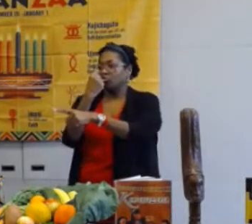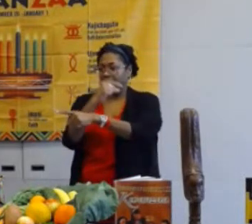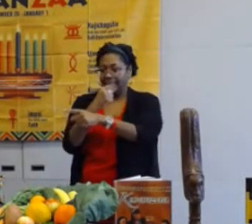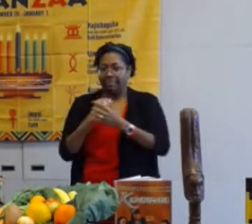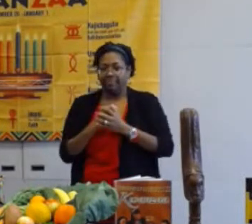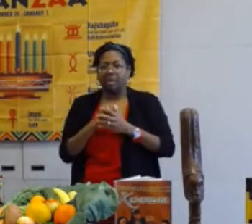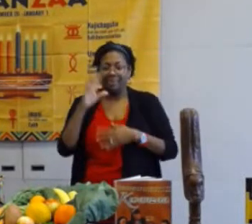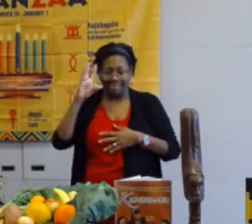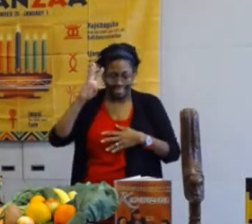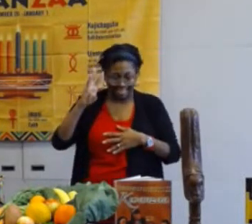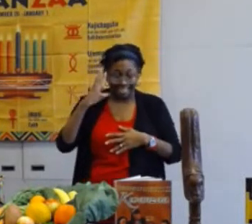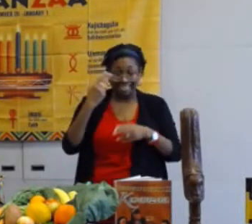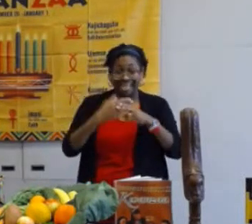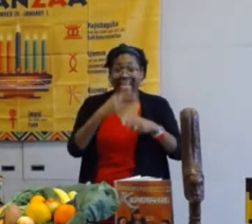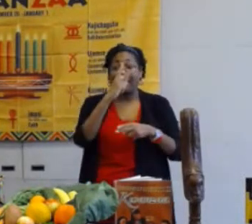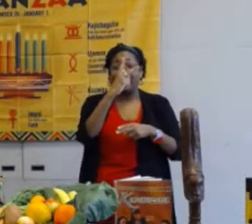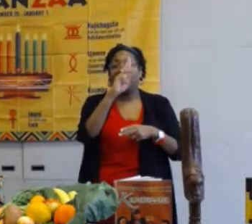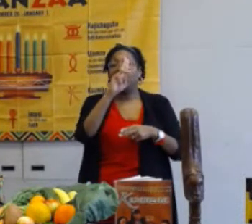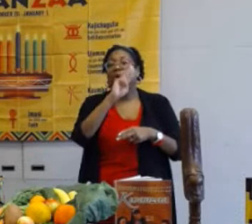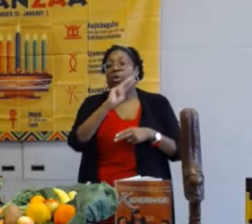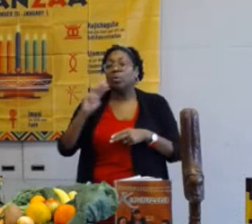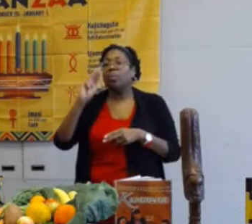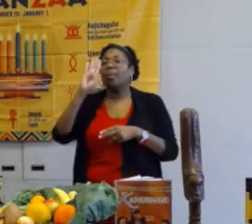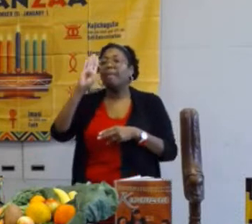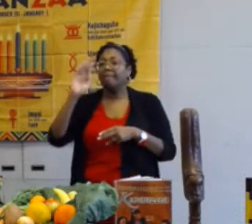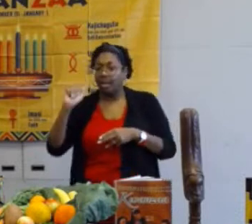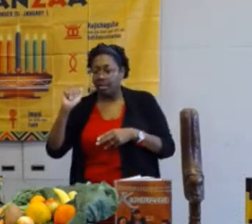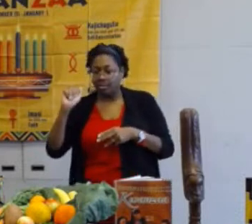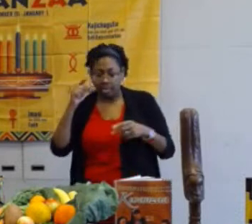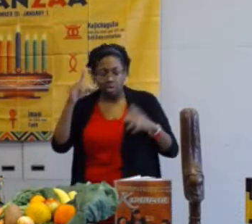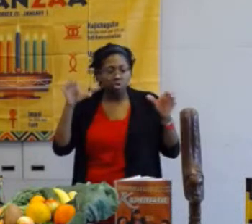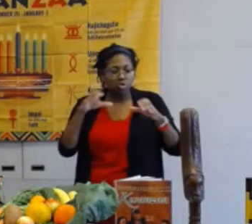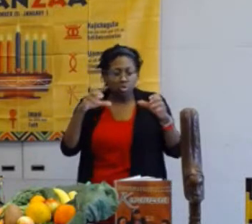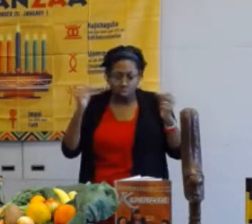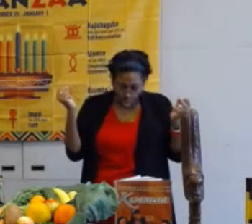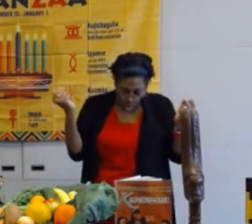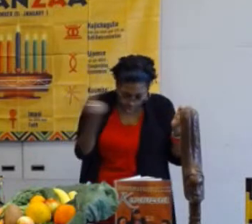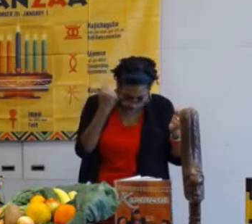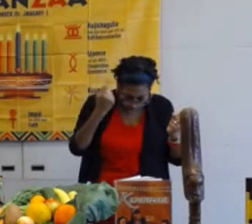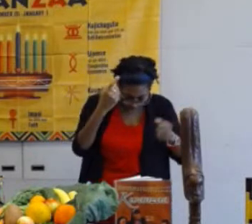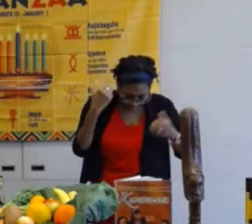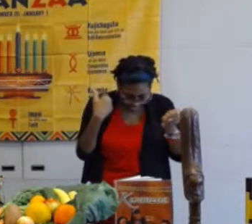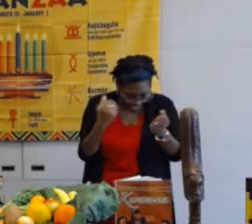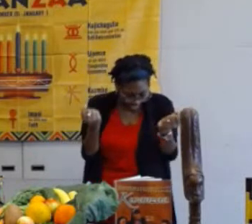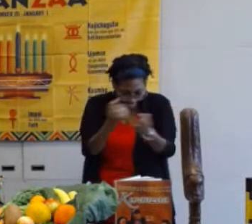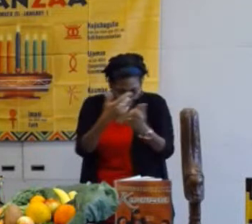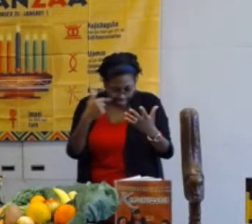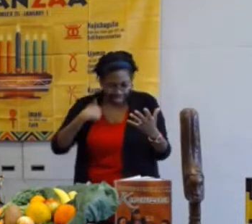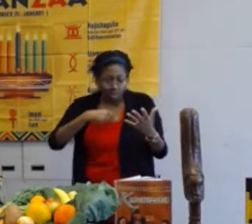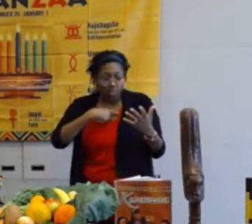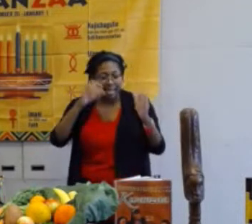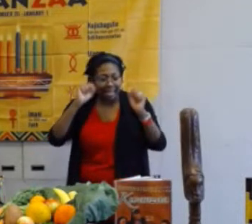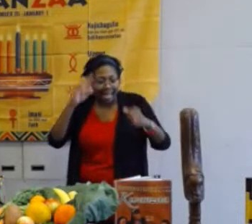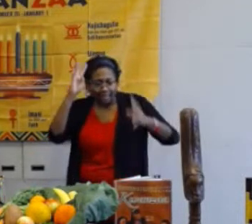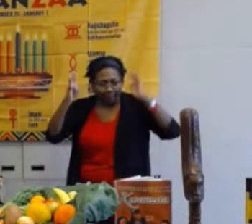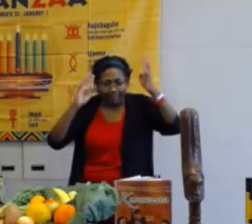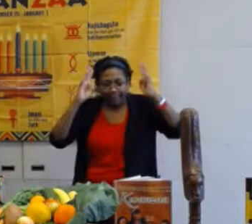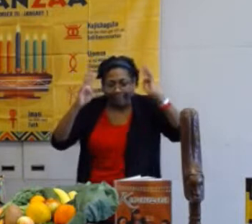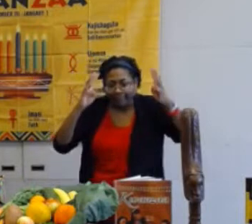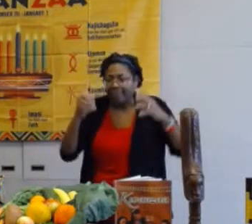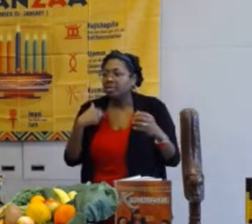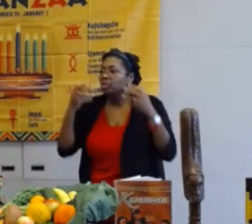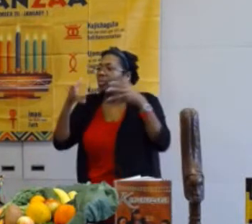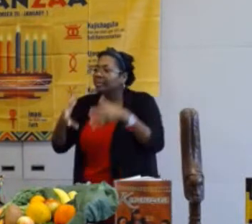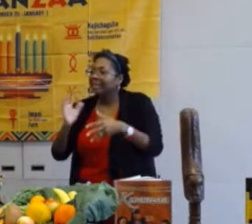day, Kaumba, creativity, to do always as much as we can in any way that we can to leave our communities better than